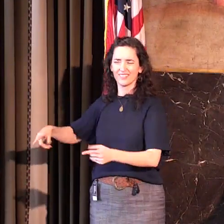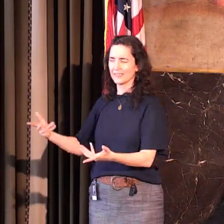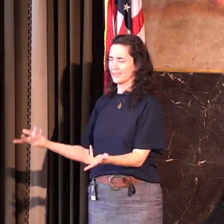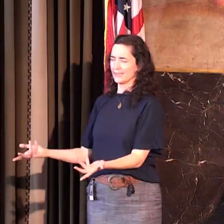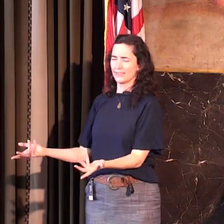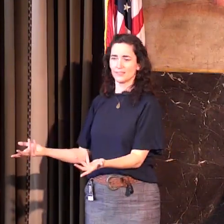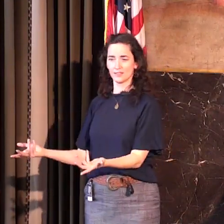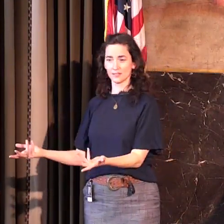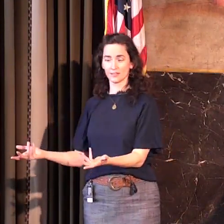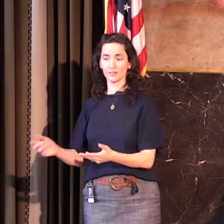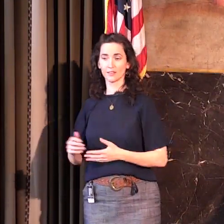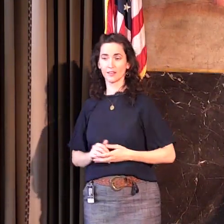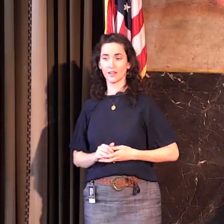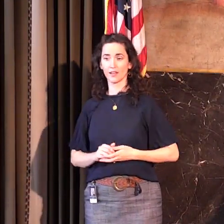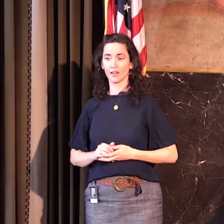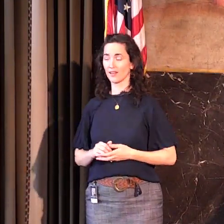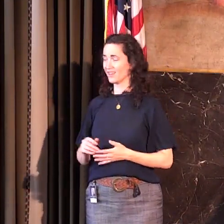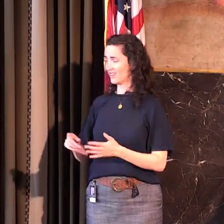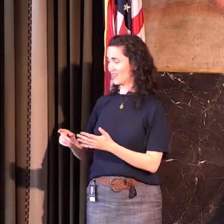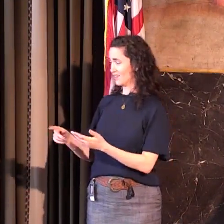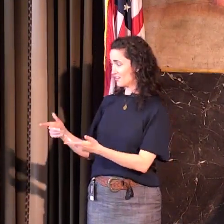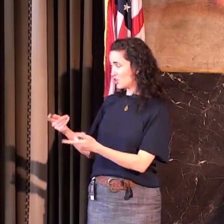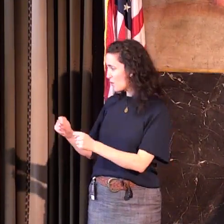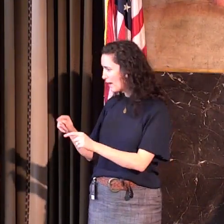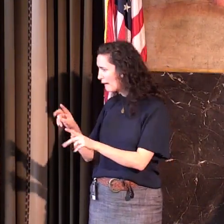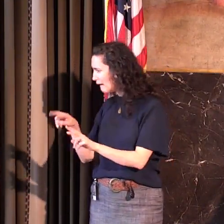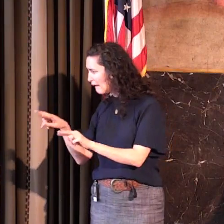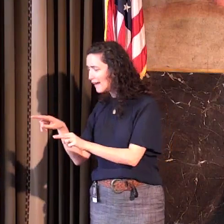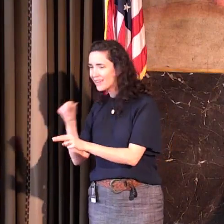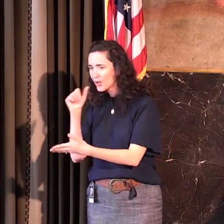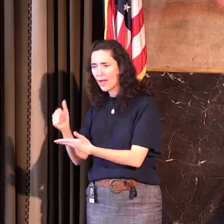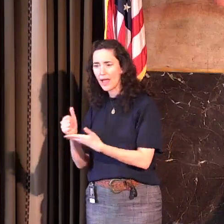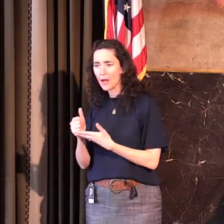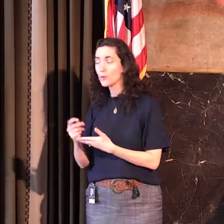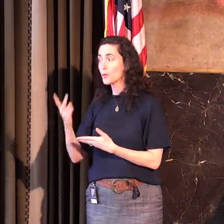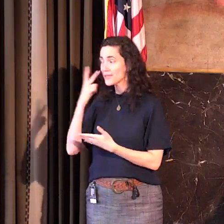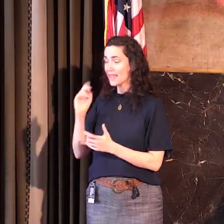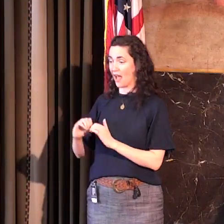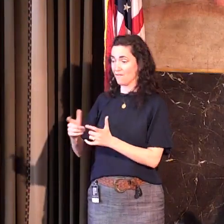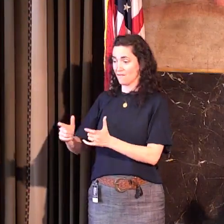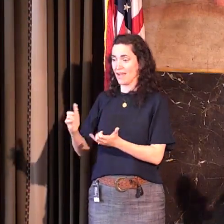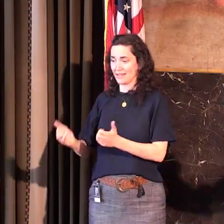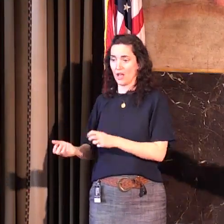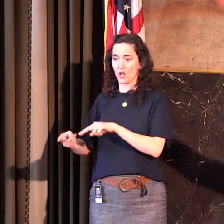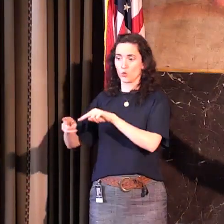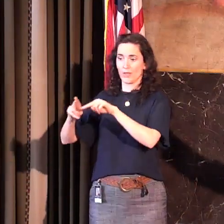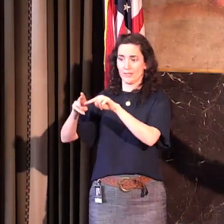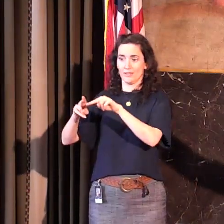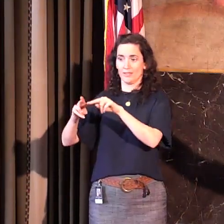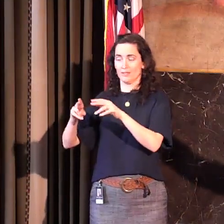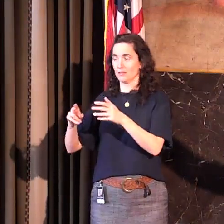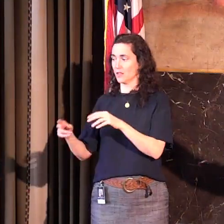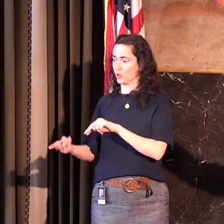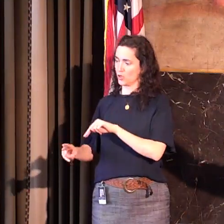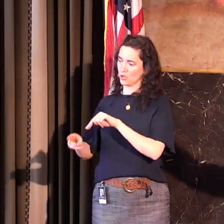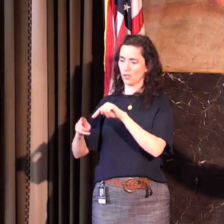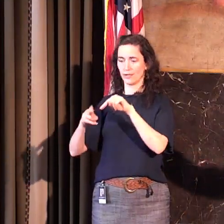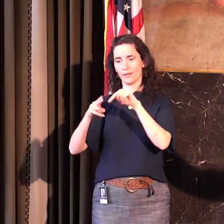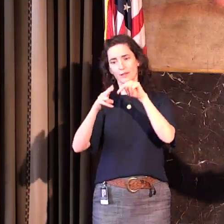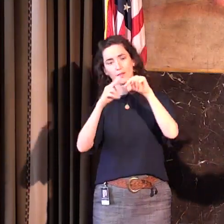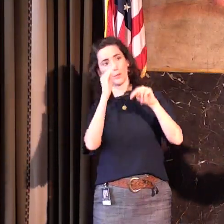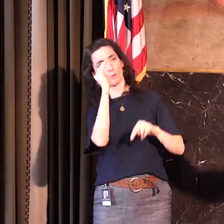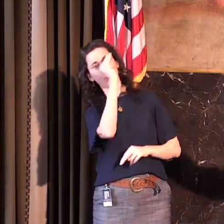it's sometimes not very helpful because all it does is show you the current rate of increase, and it just has that increase